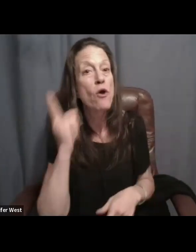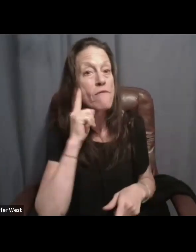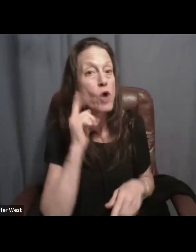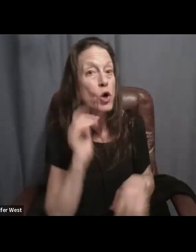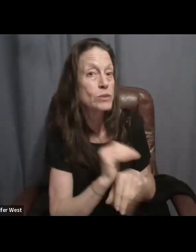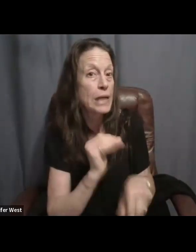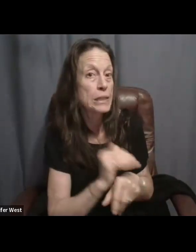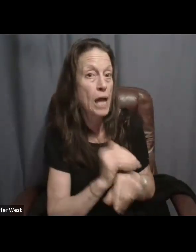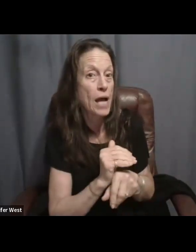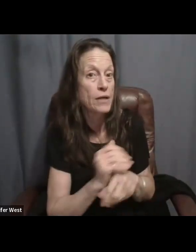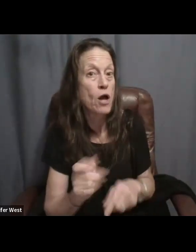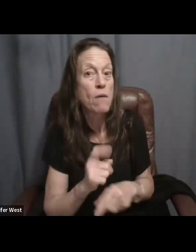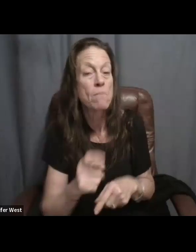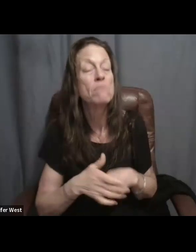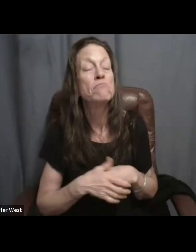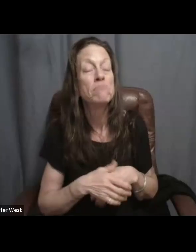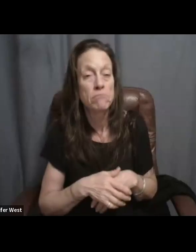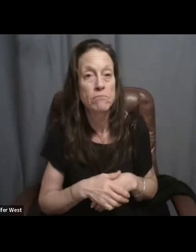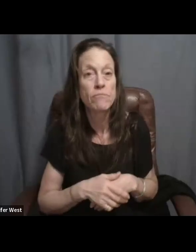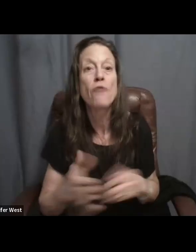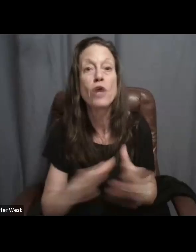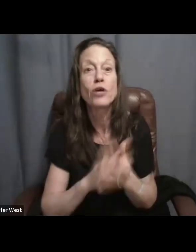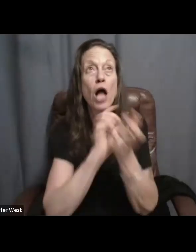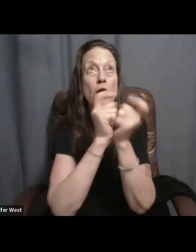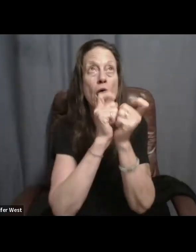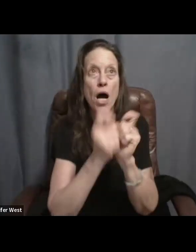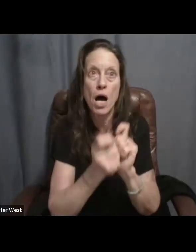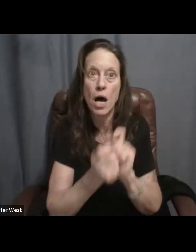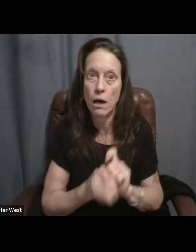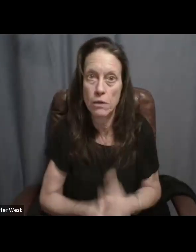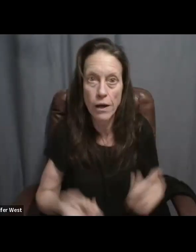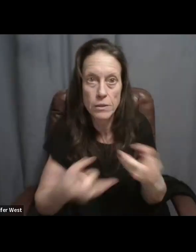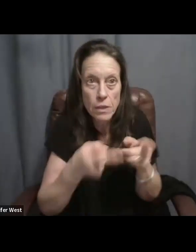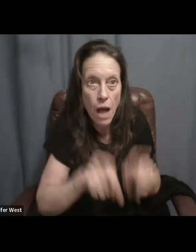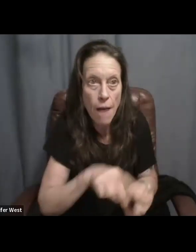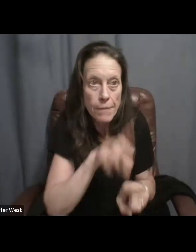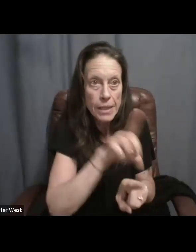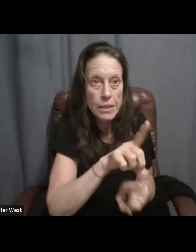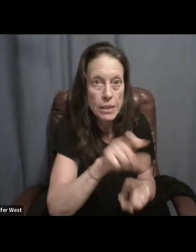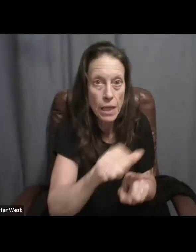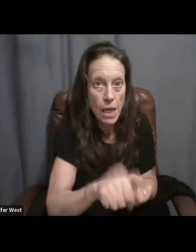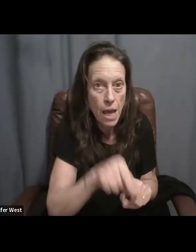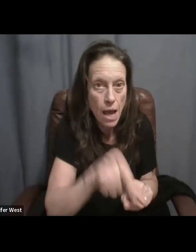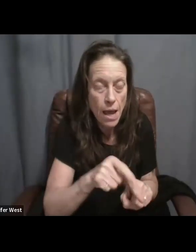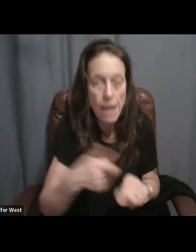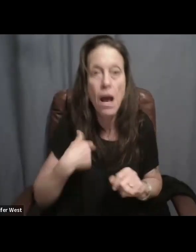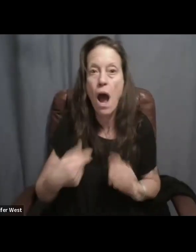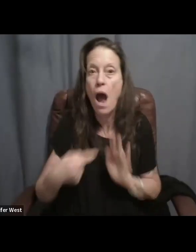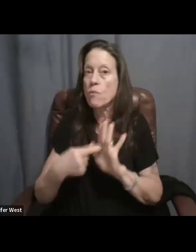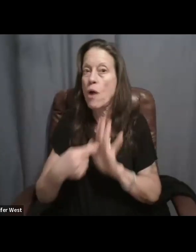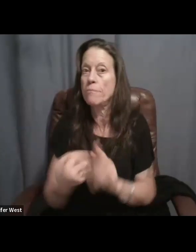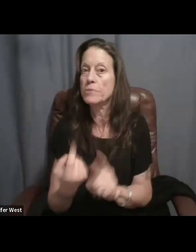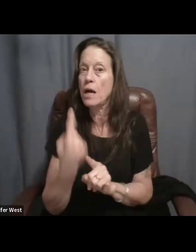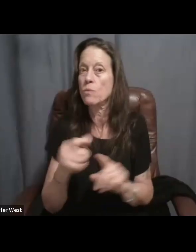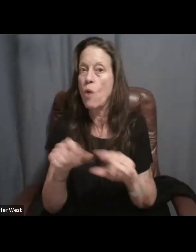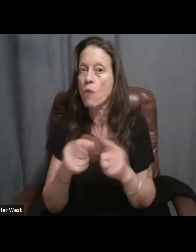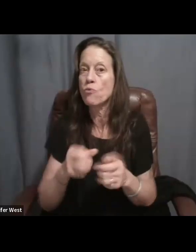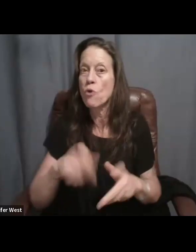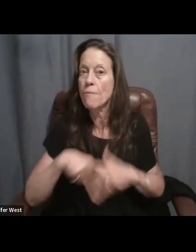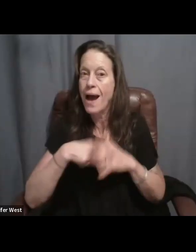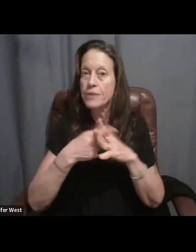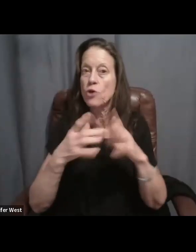spoken, you've heard that there's been a lot of changes going on at the DDA. I represent a group that I started about a year